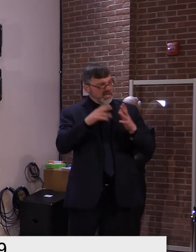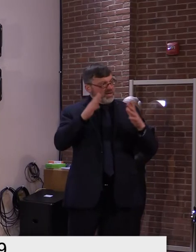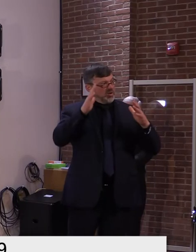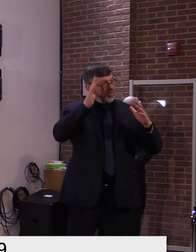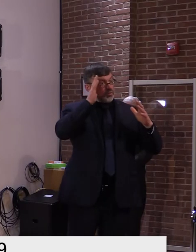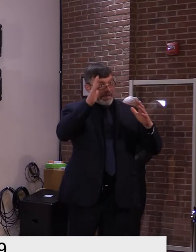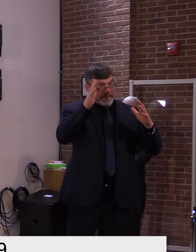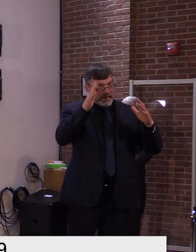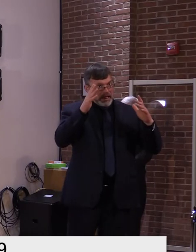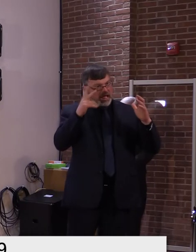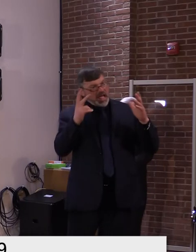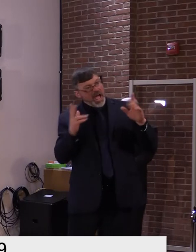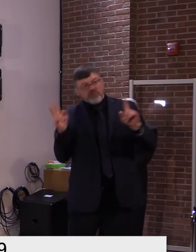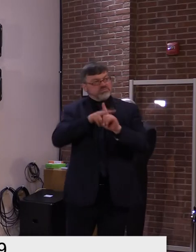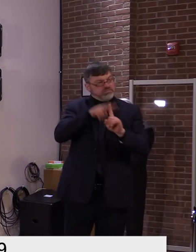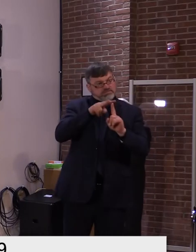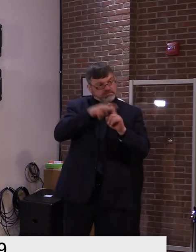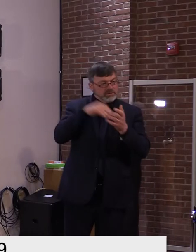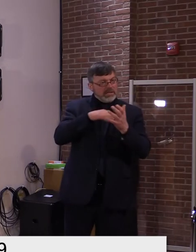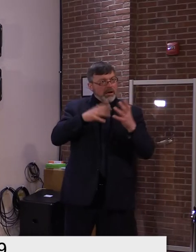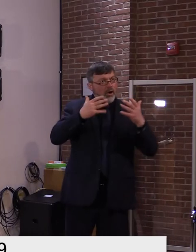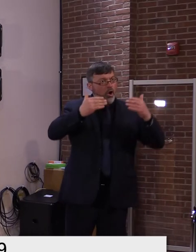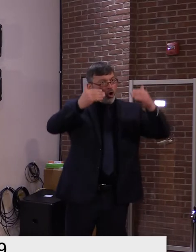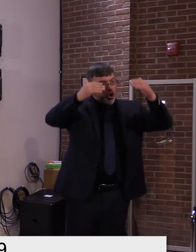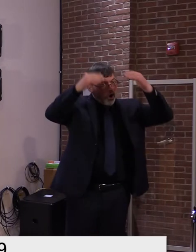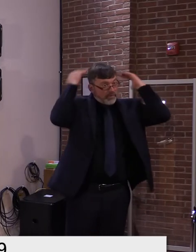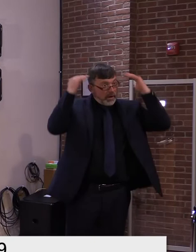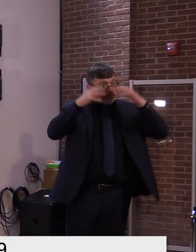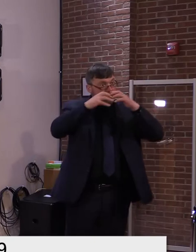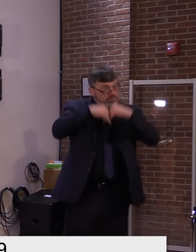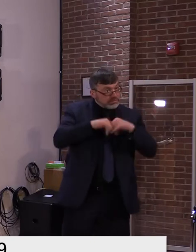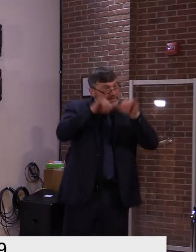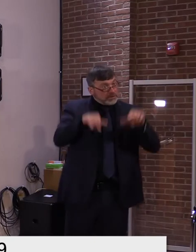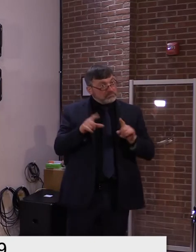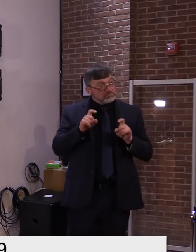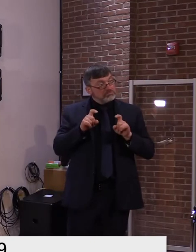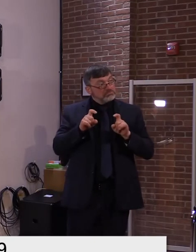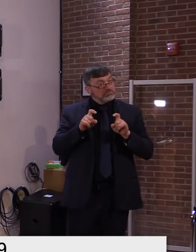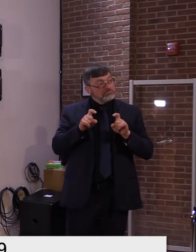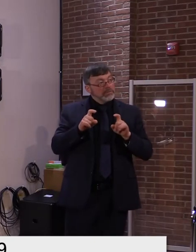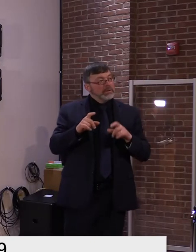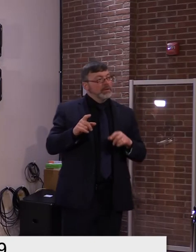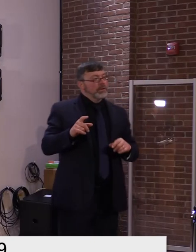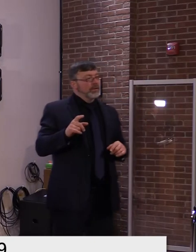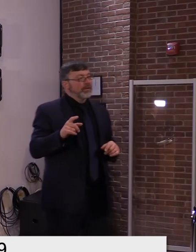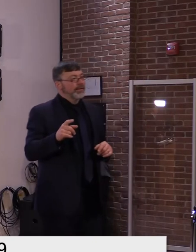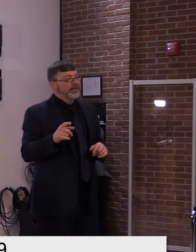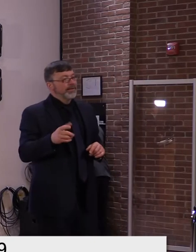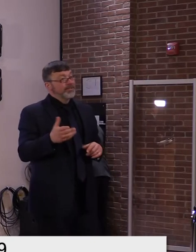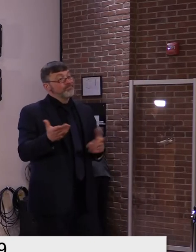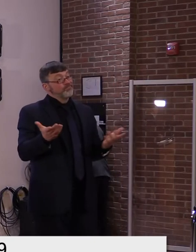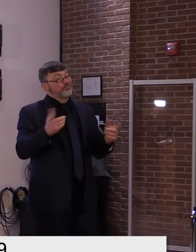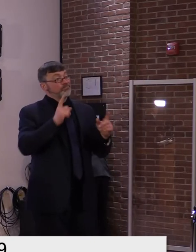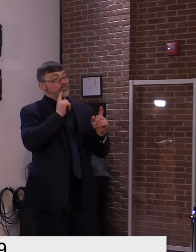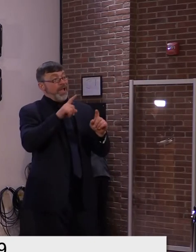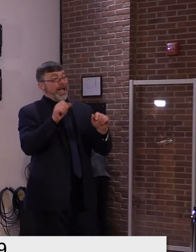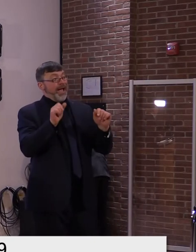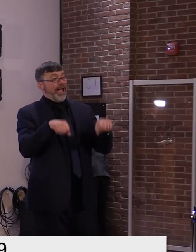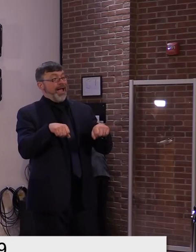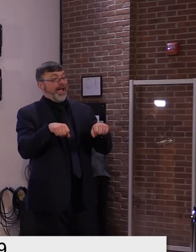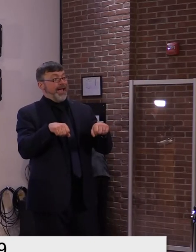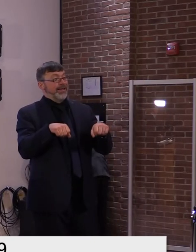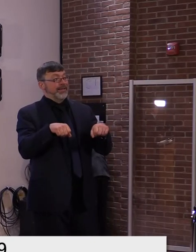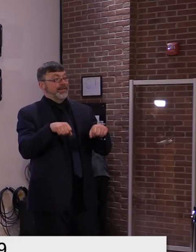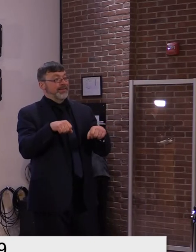and we have been planning for that. Unfortunately, you can't open a new benefit year until your existing year expires. And so